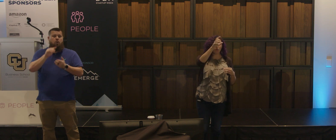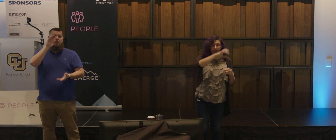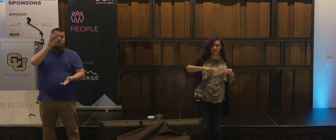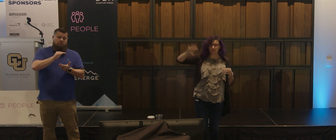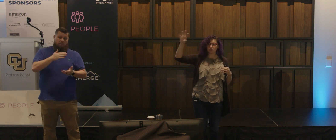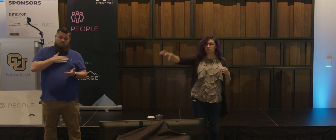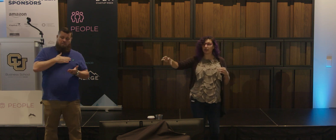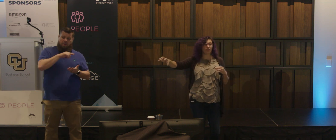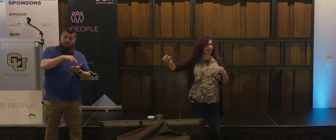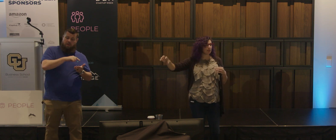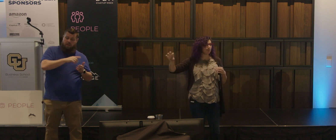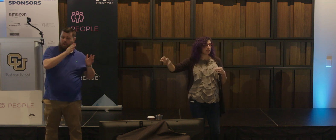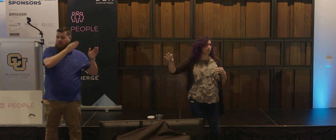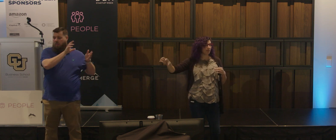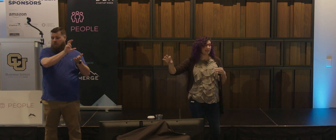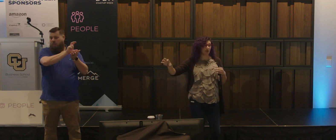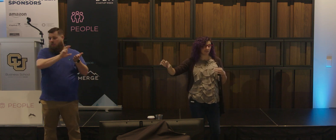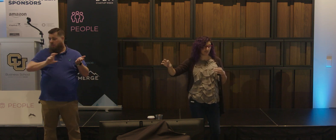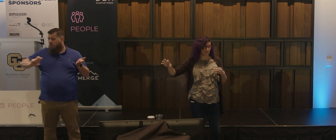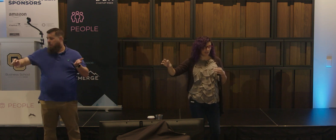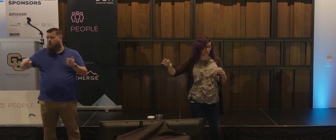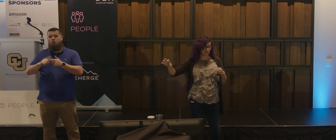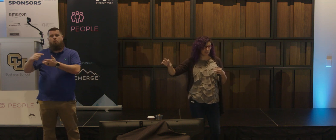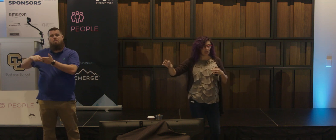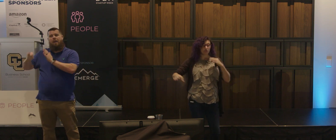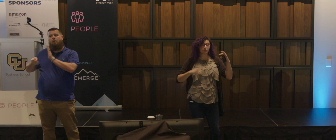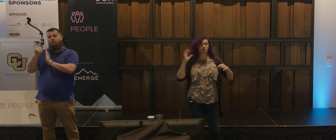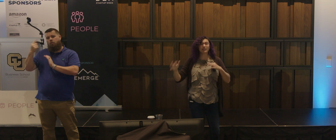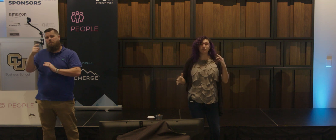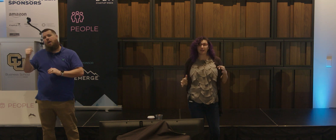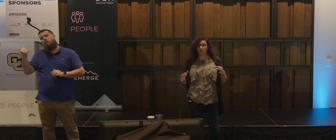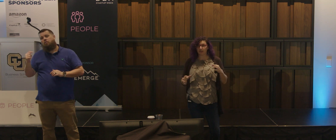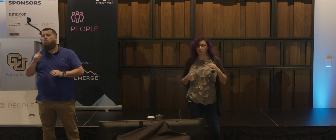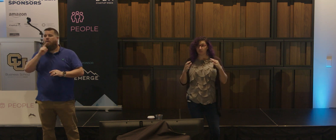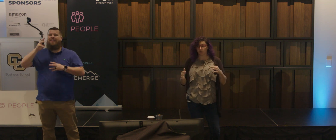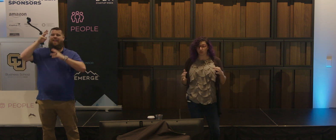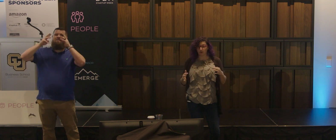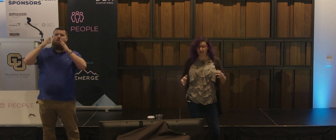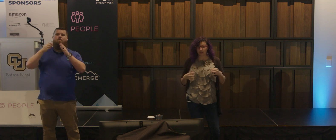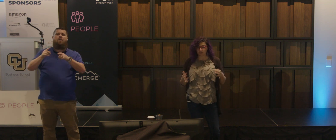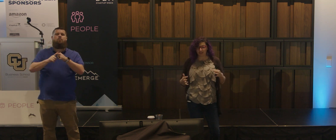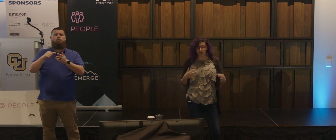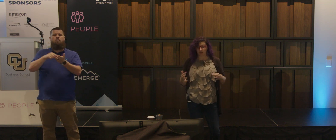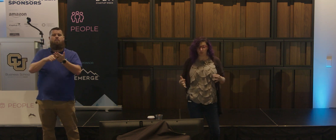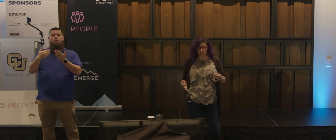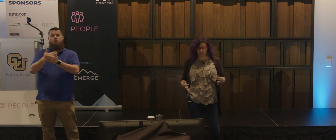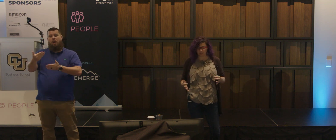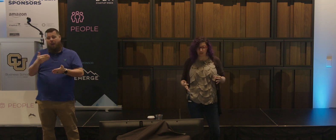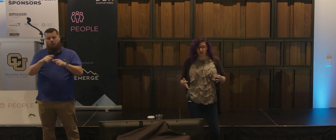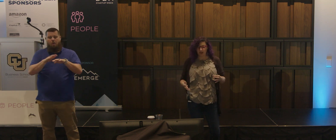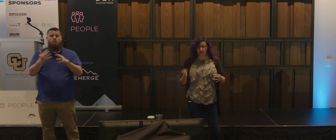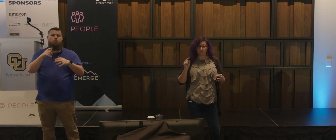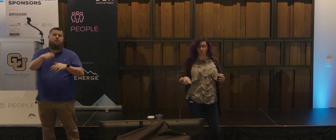pay out and then channel that into billable paid hours for somebody else? So there's some really inventive ways to afford a new hire depending on what you